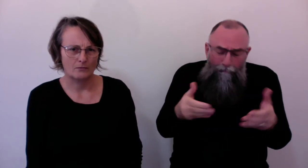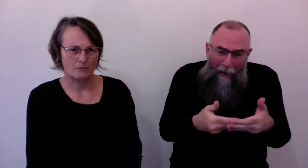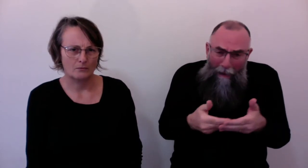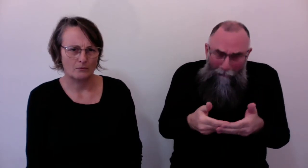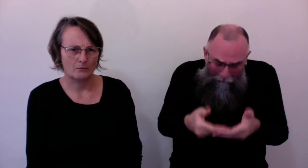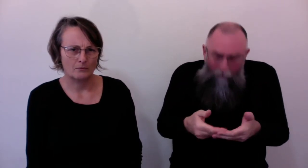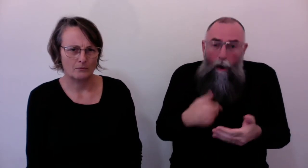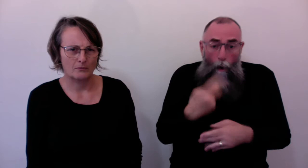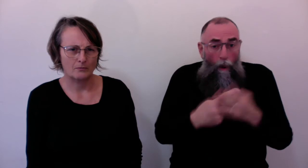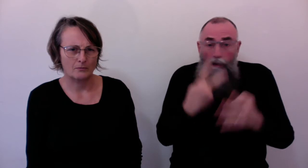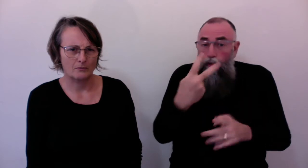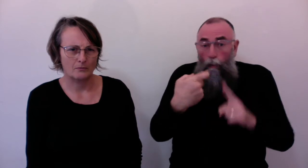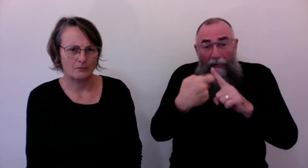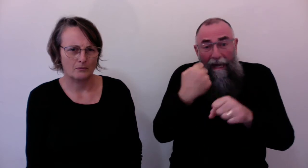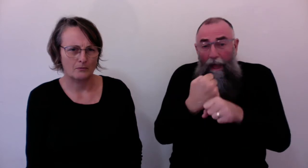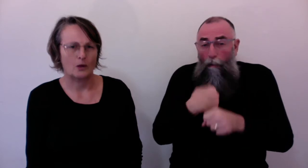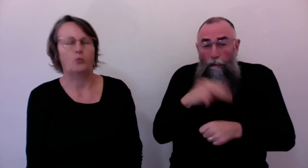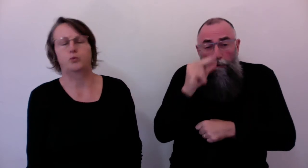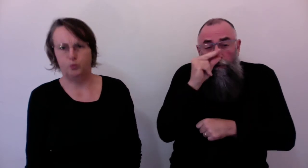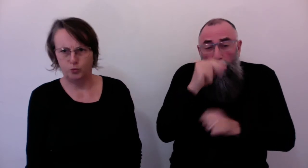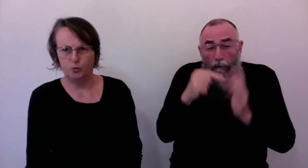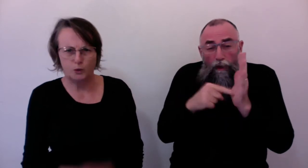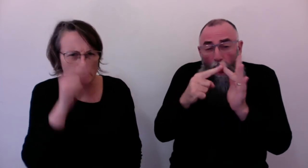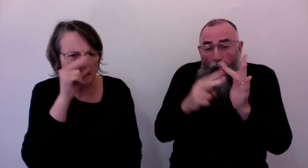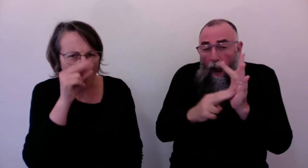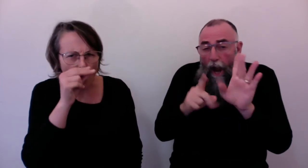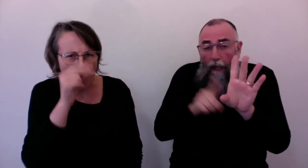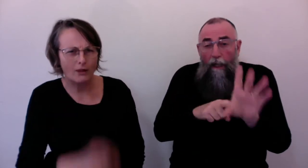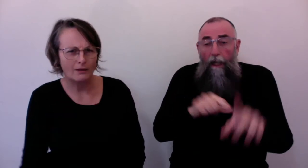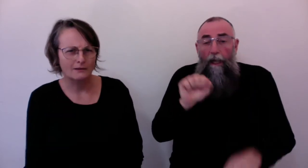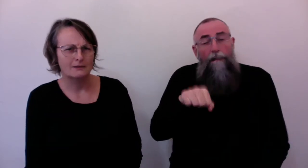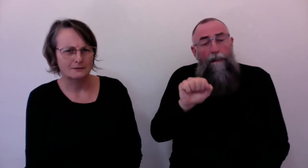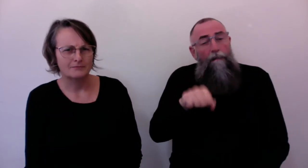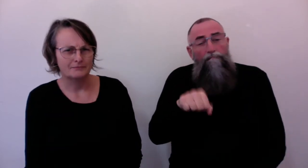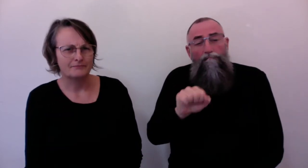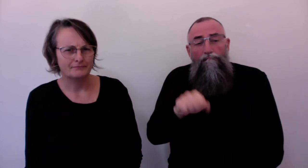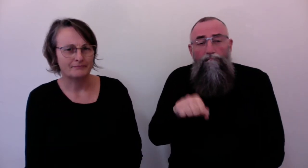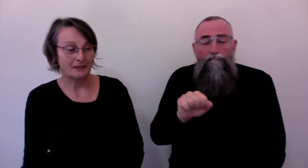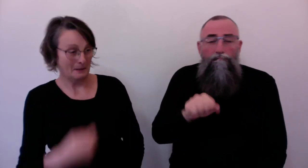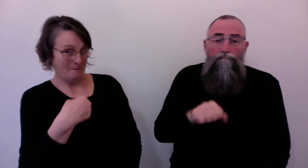Angus very just tiny. became a dad, by the way. Yeah. Oh, how- congratulations. I'm living in the How world. heavy Yes, was- congratulations. Thank you. Indy